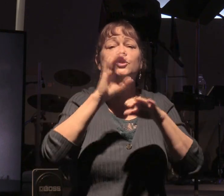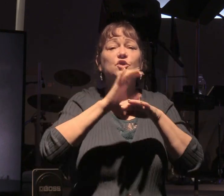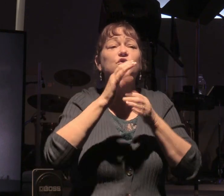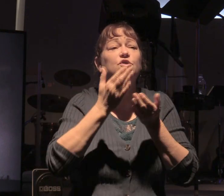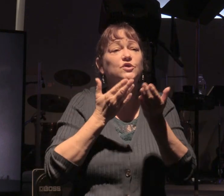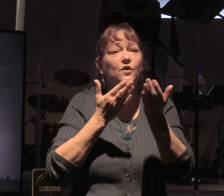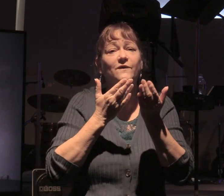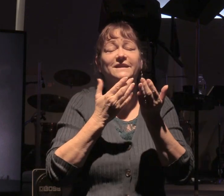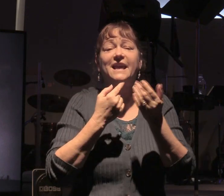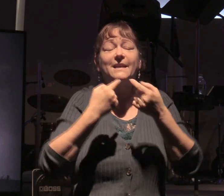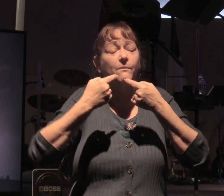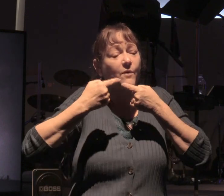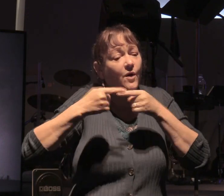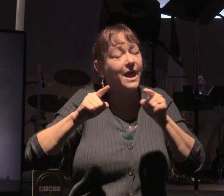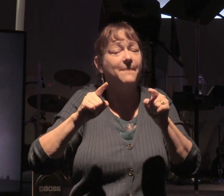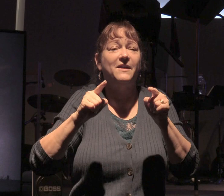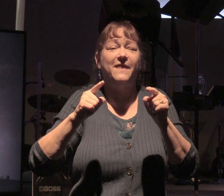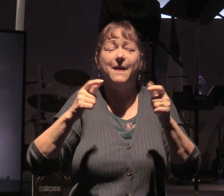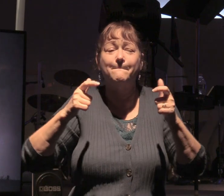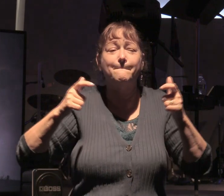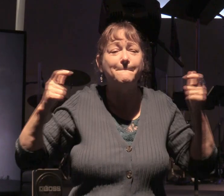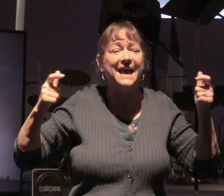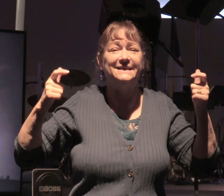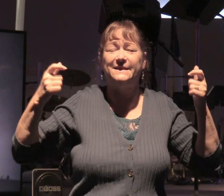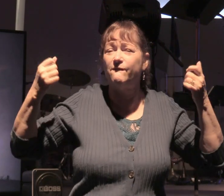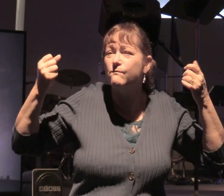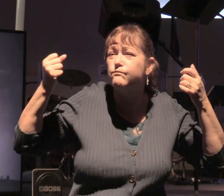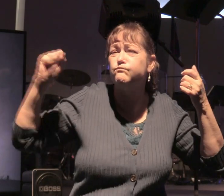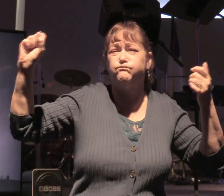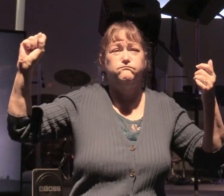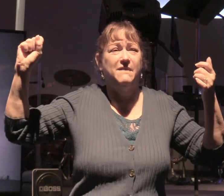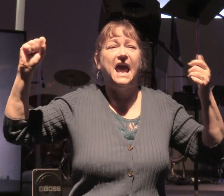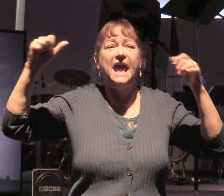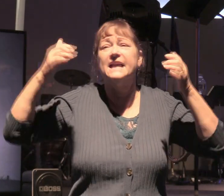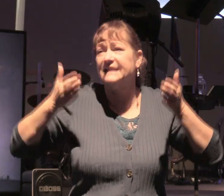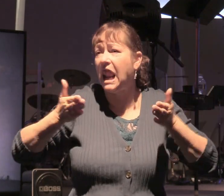massive protests with shouting and singing are allowed.